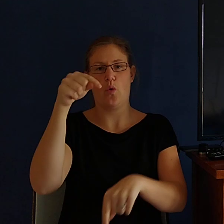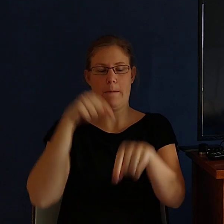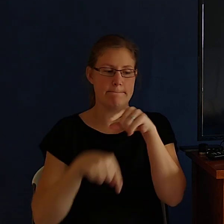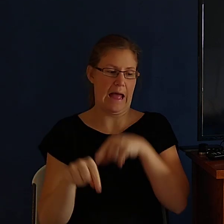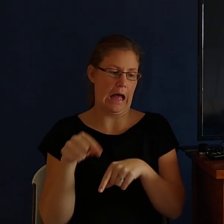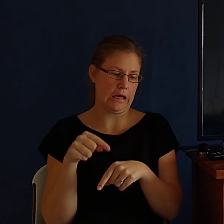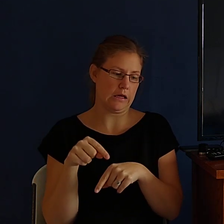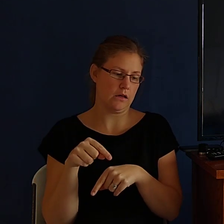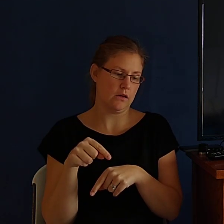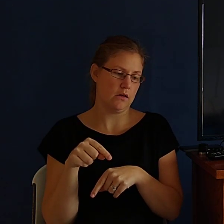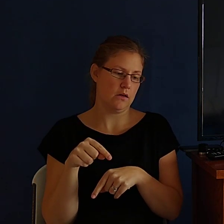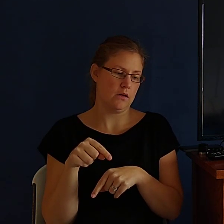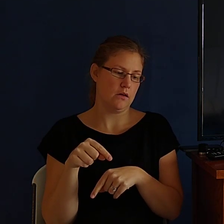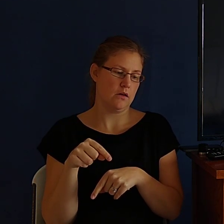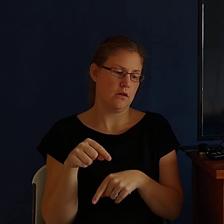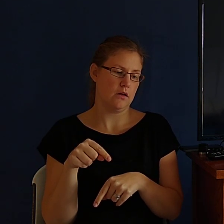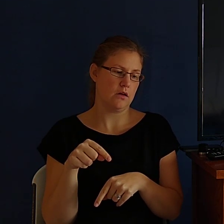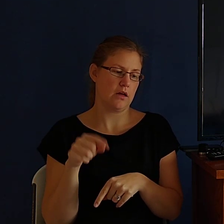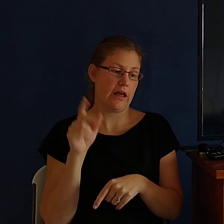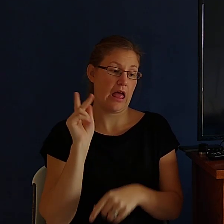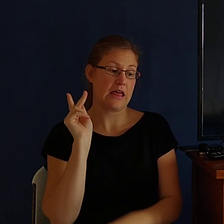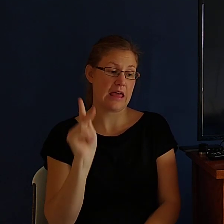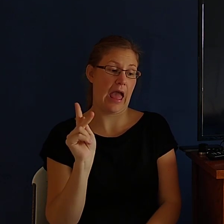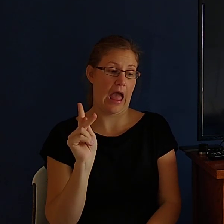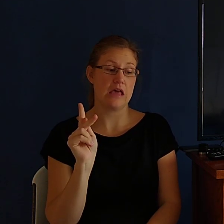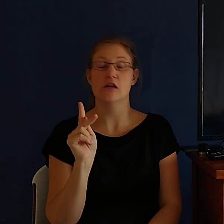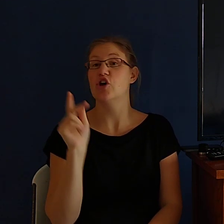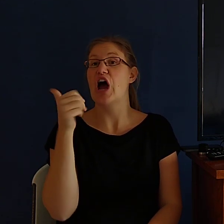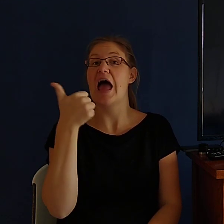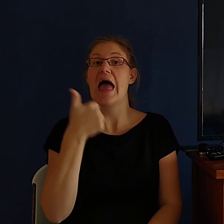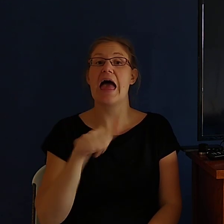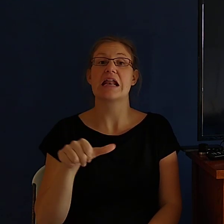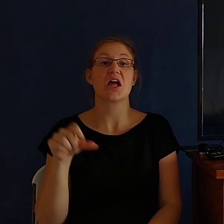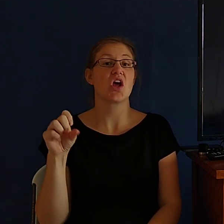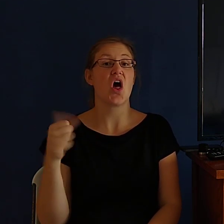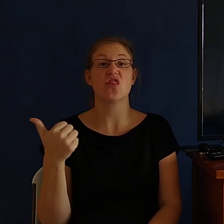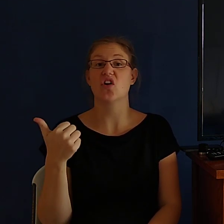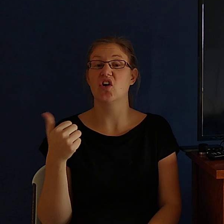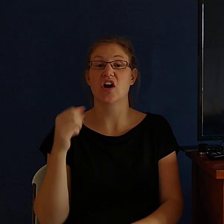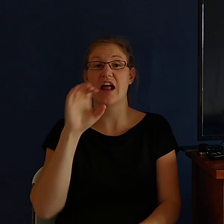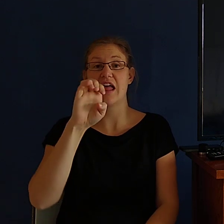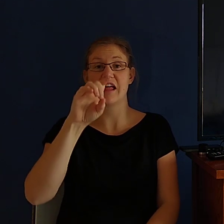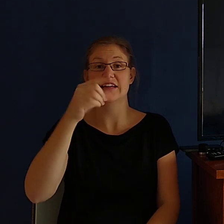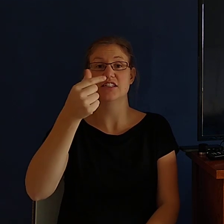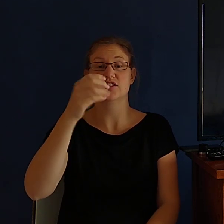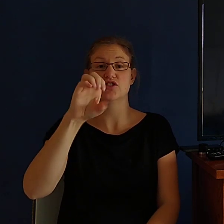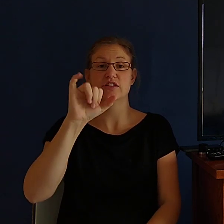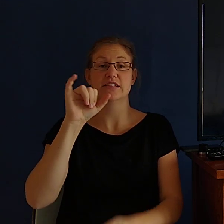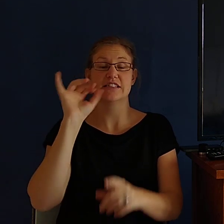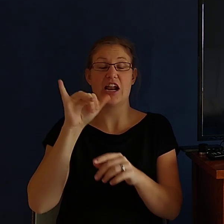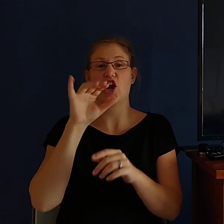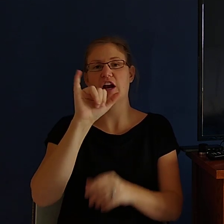J. Now K. Is there any other edges that are incident to